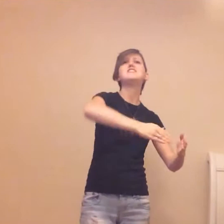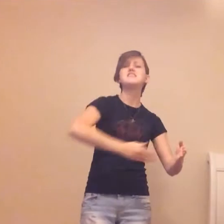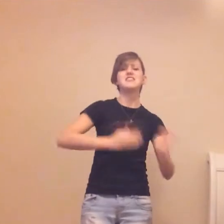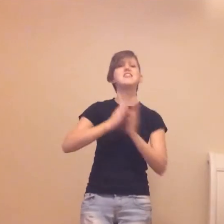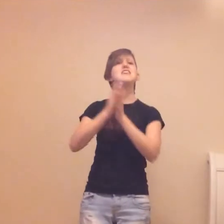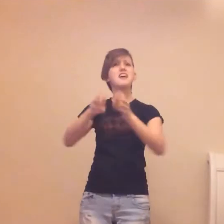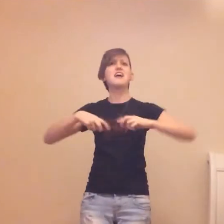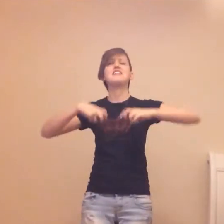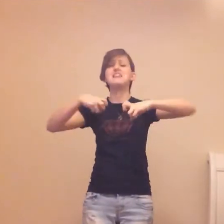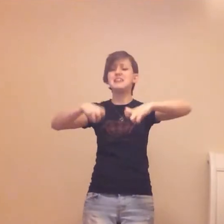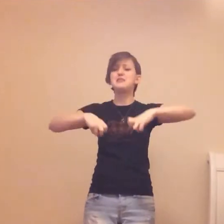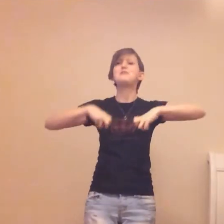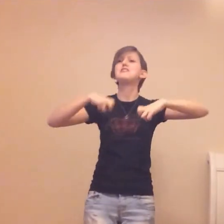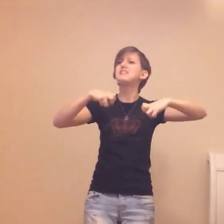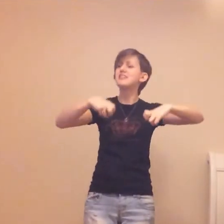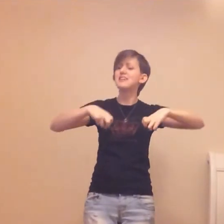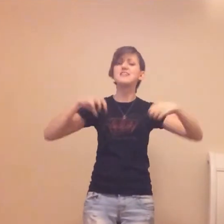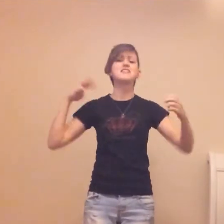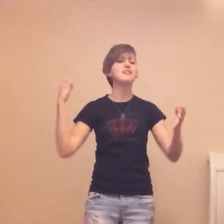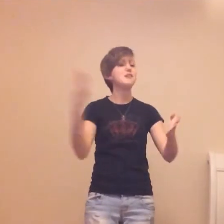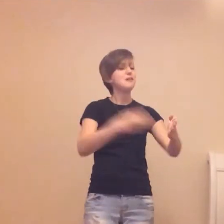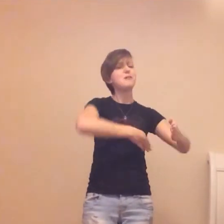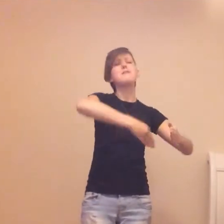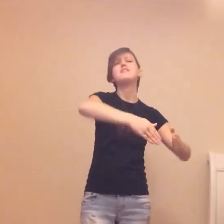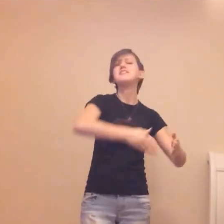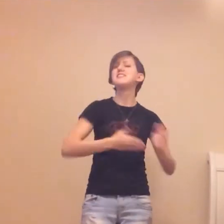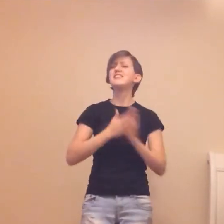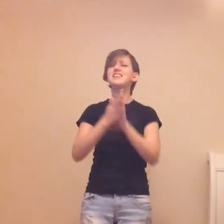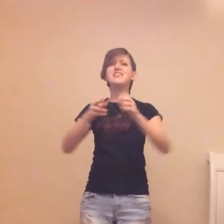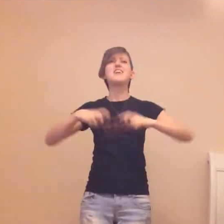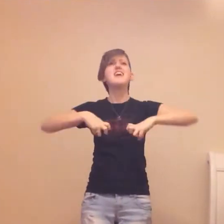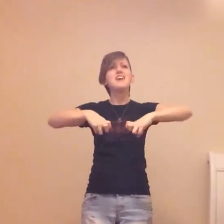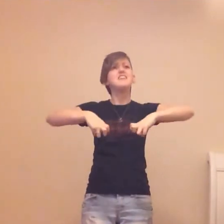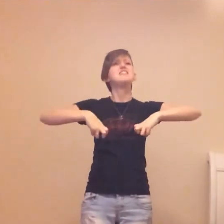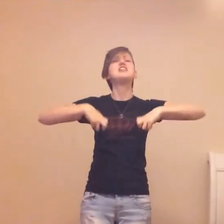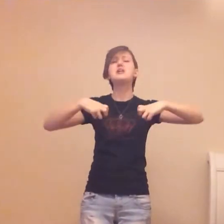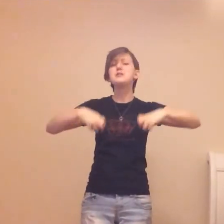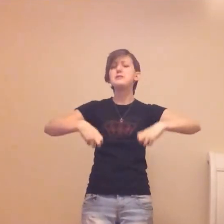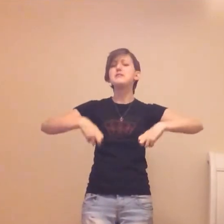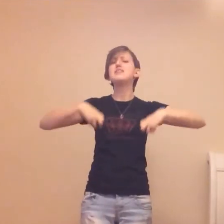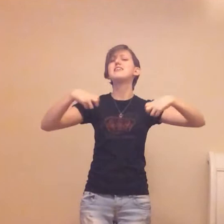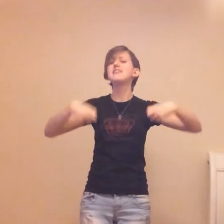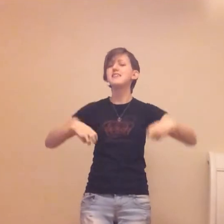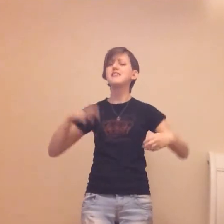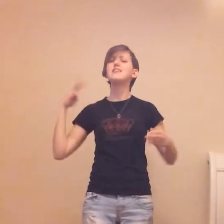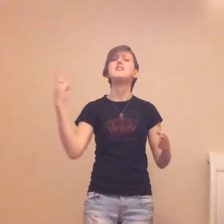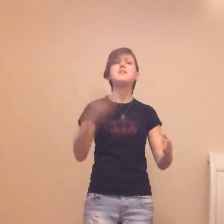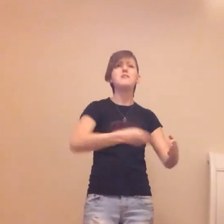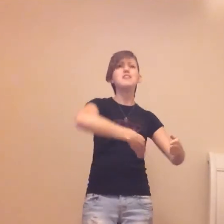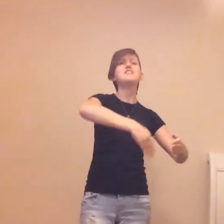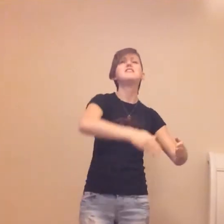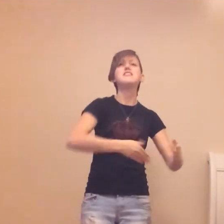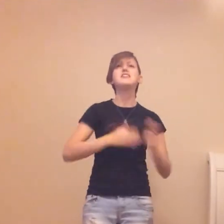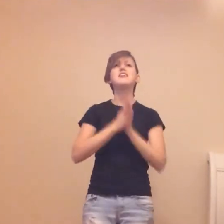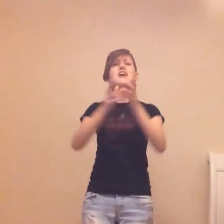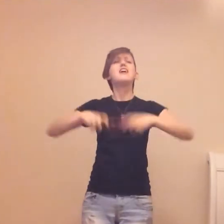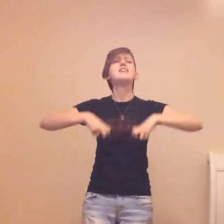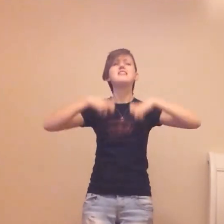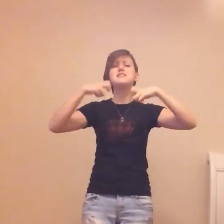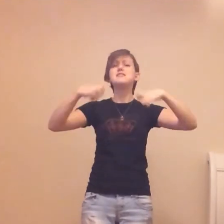the stars all the way. The crown to shake, stars the